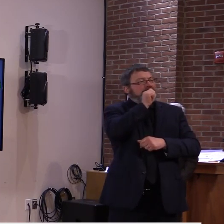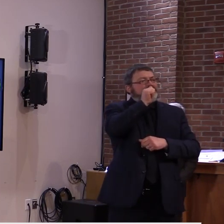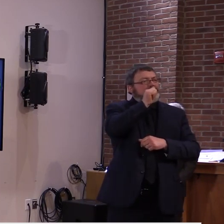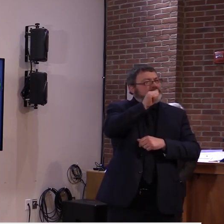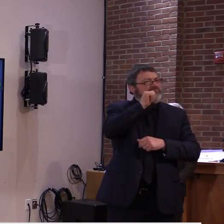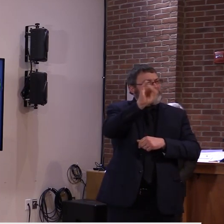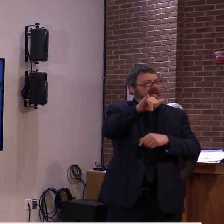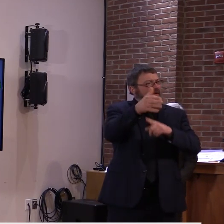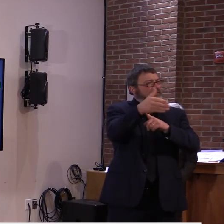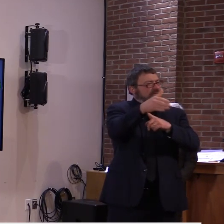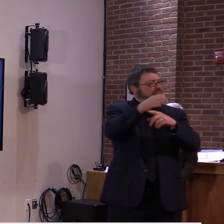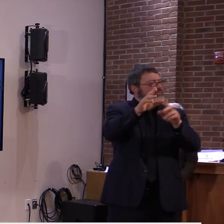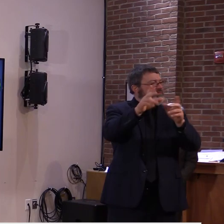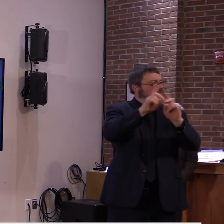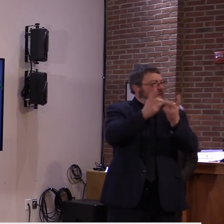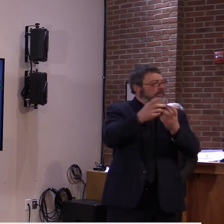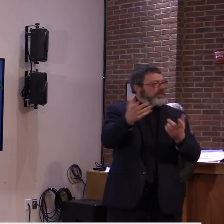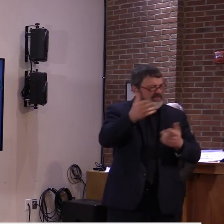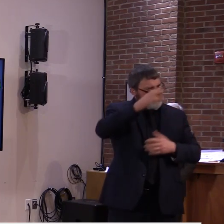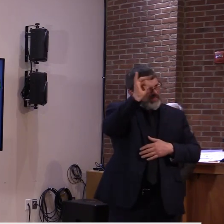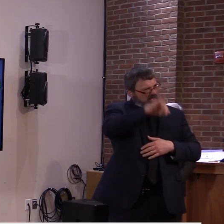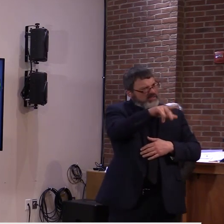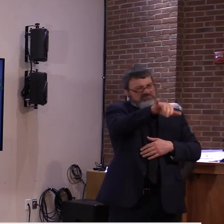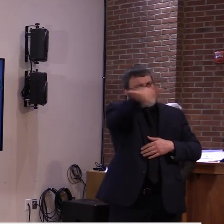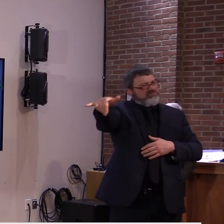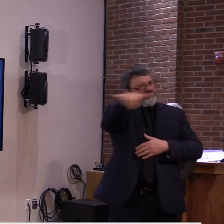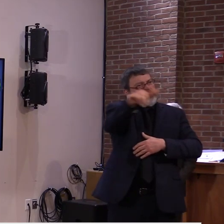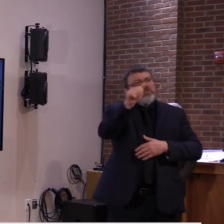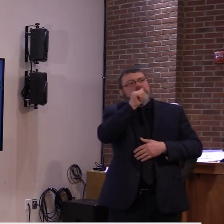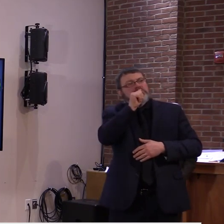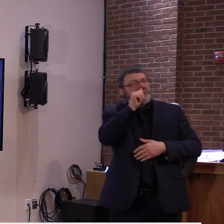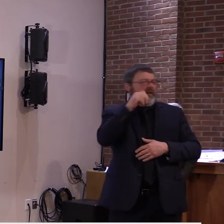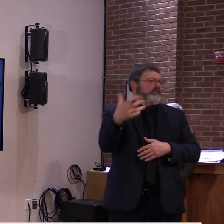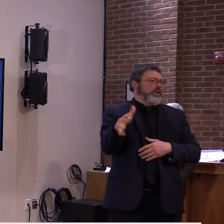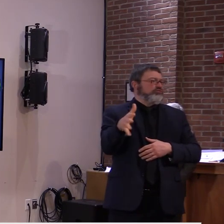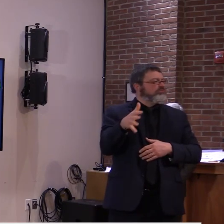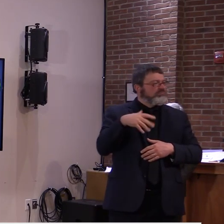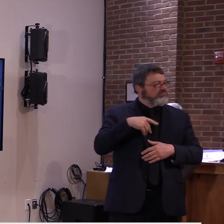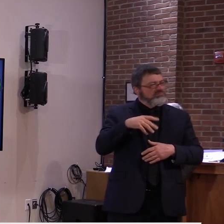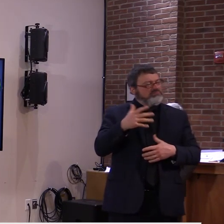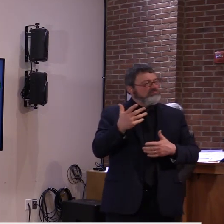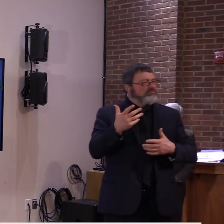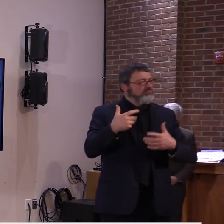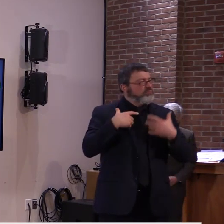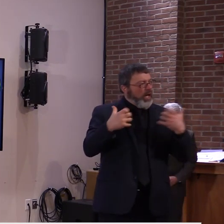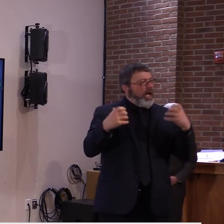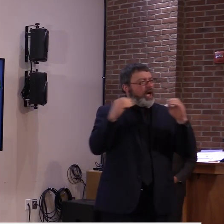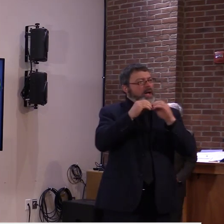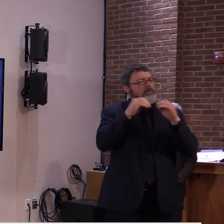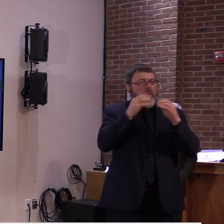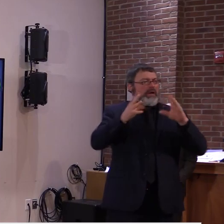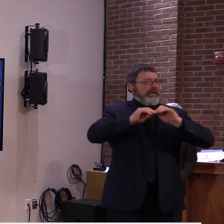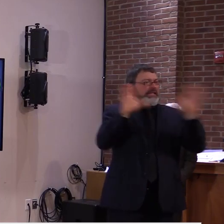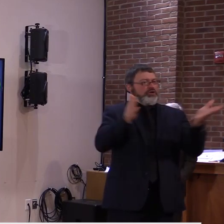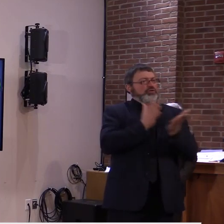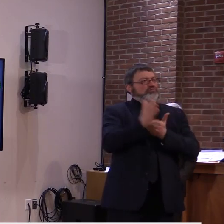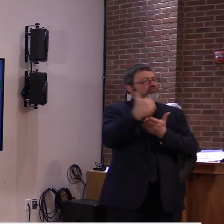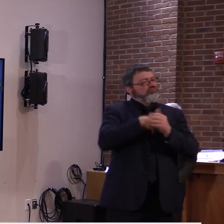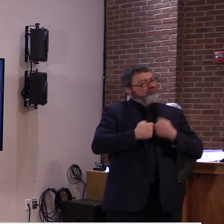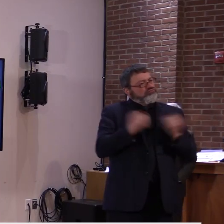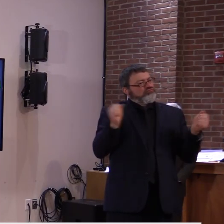and there was a case where some state-owned property was destroyed, and Fish and Wildlife is now withholding information